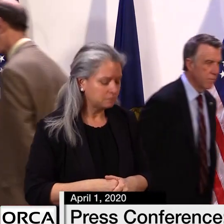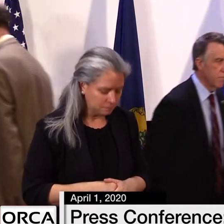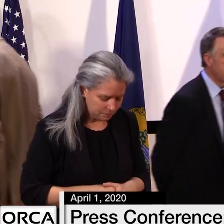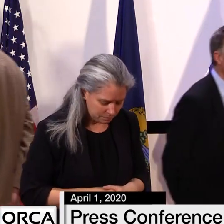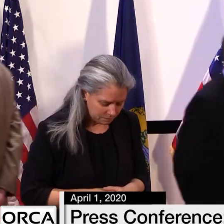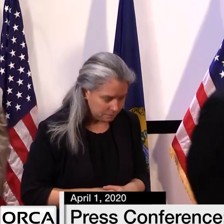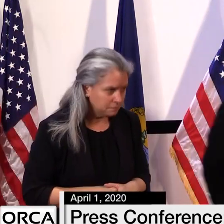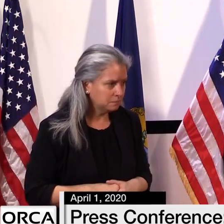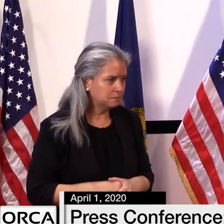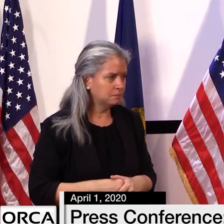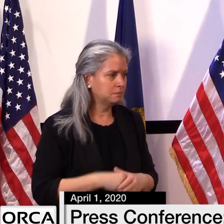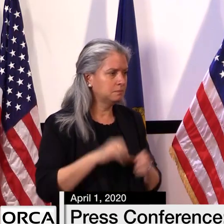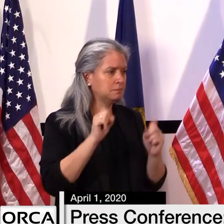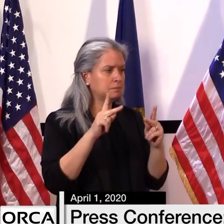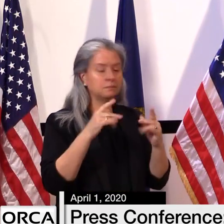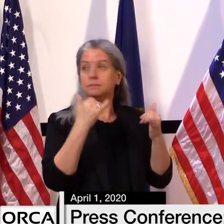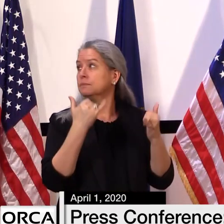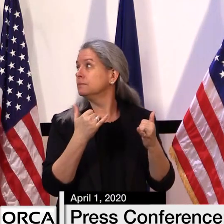We are about